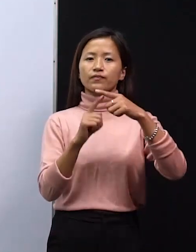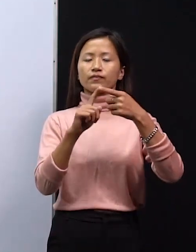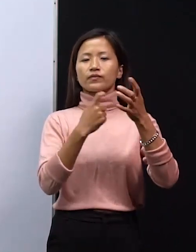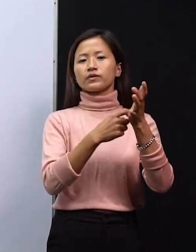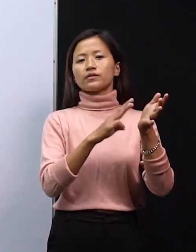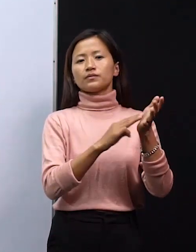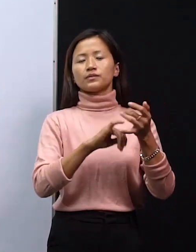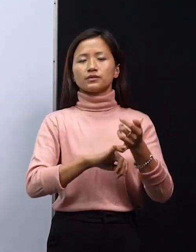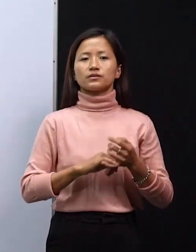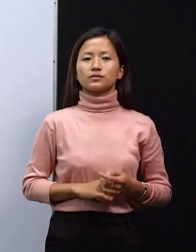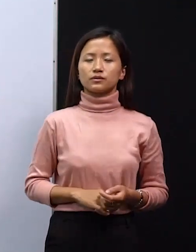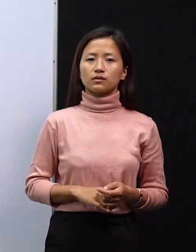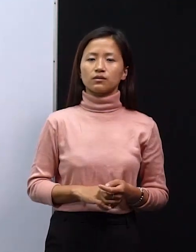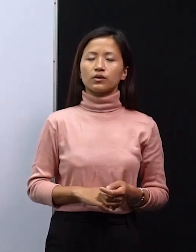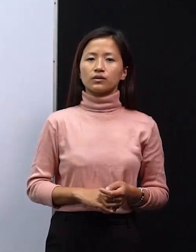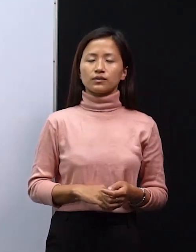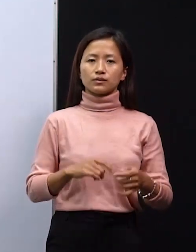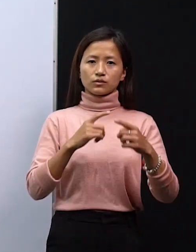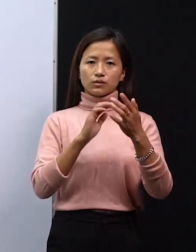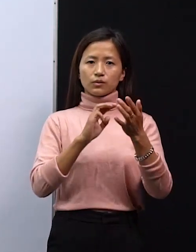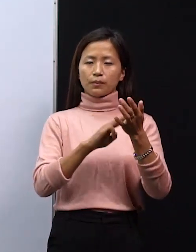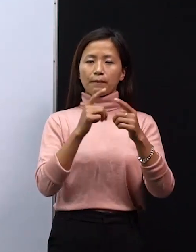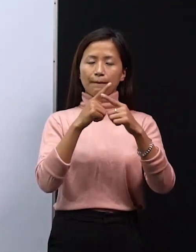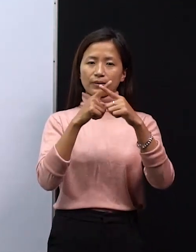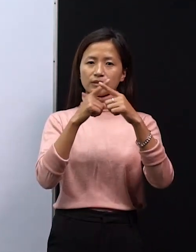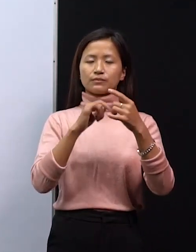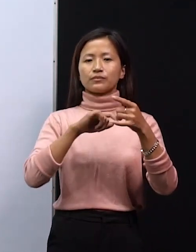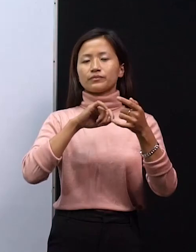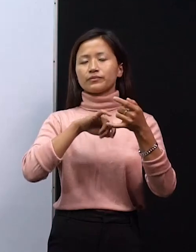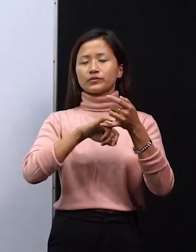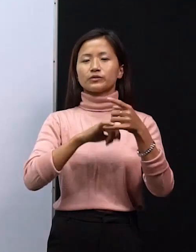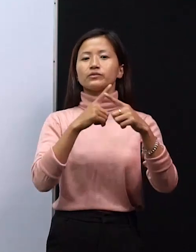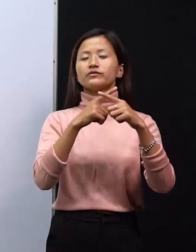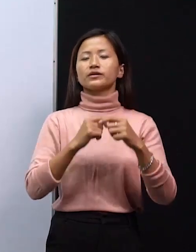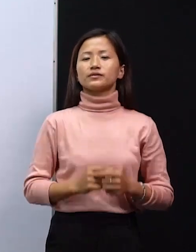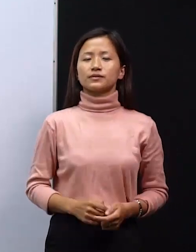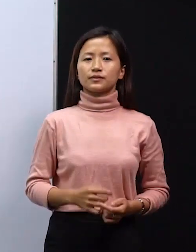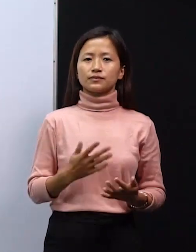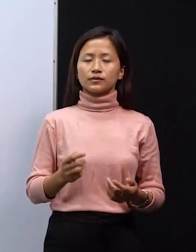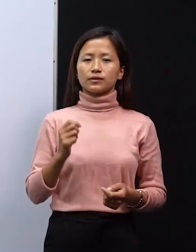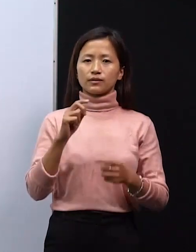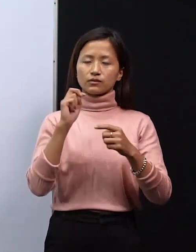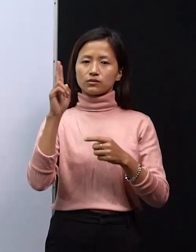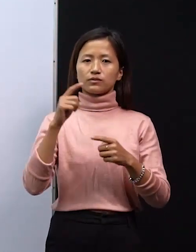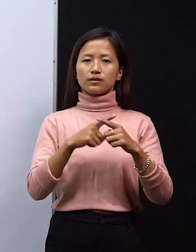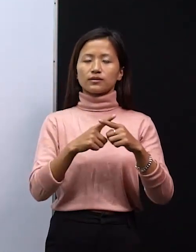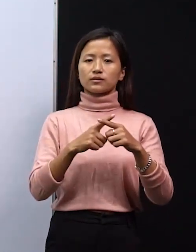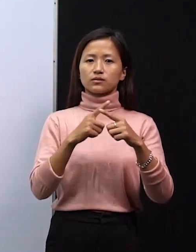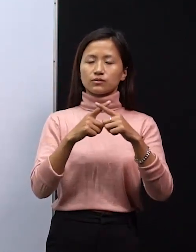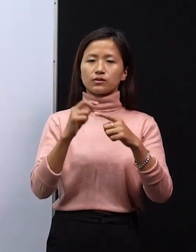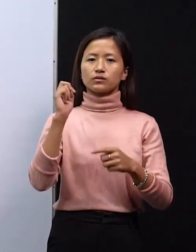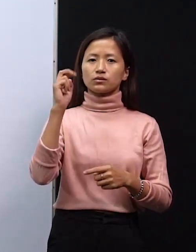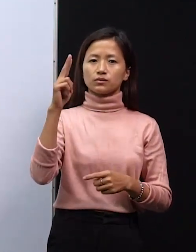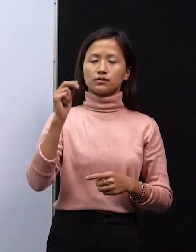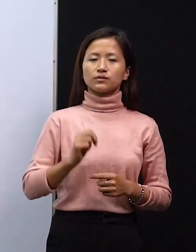to simplify them again. So what I'm going to do here is 8x to the power 2. Now look at these two